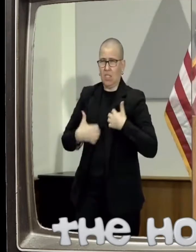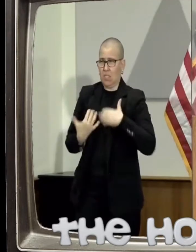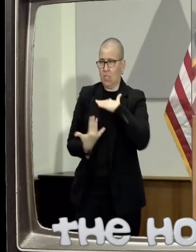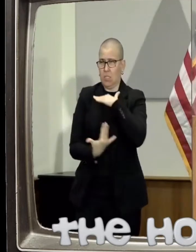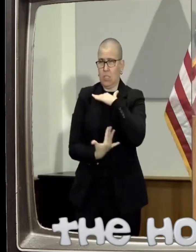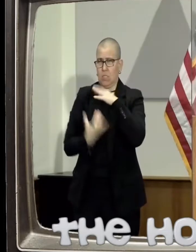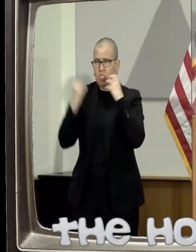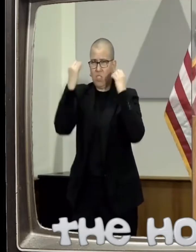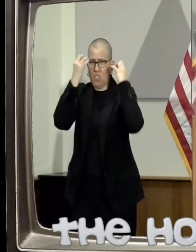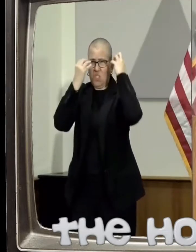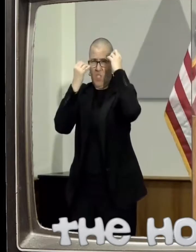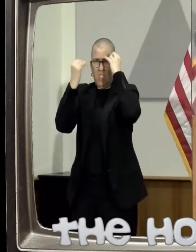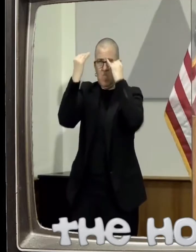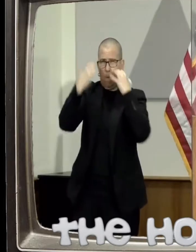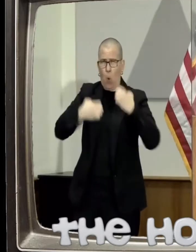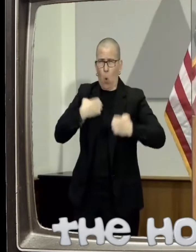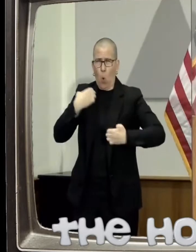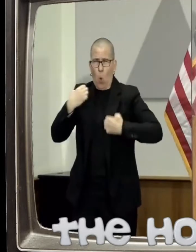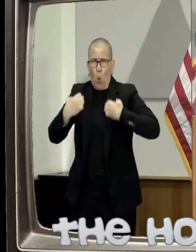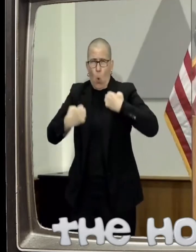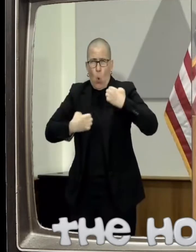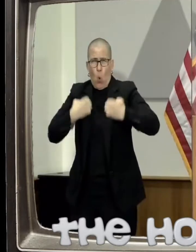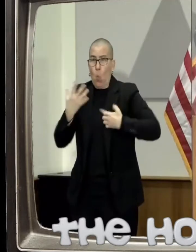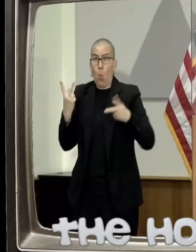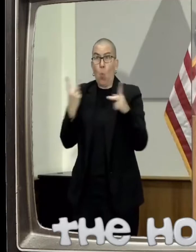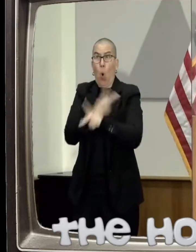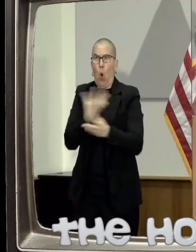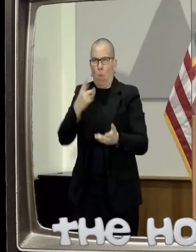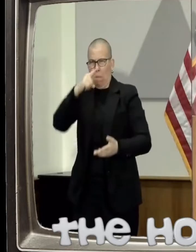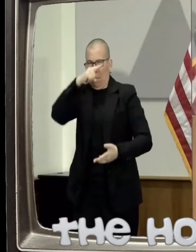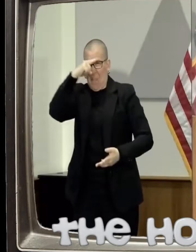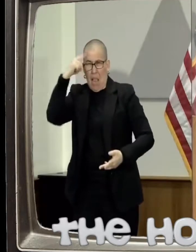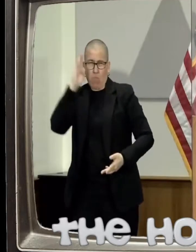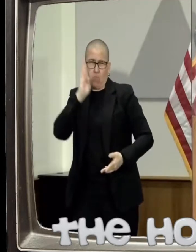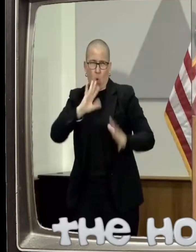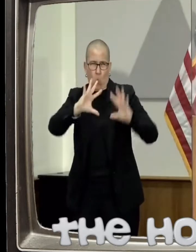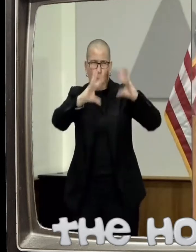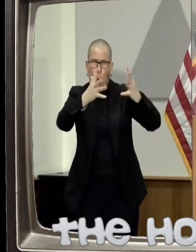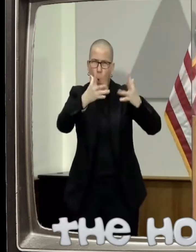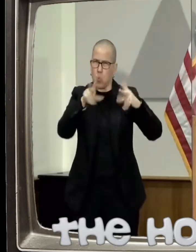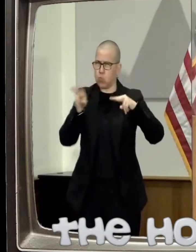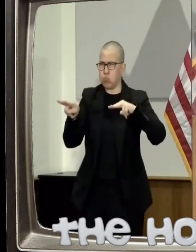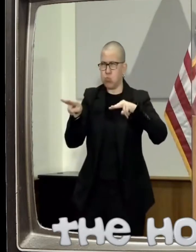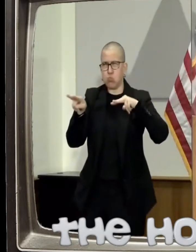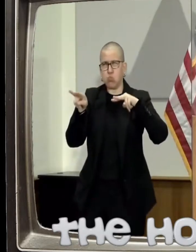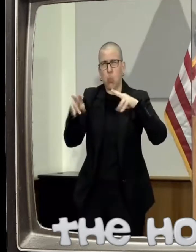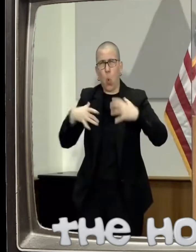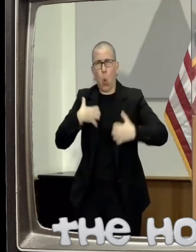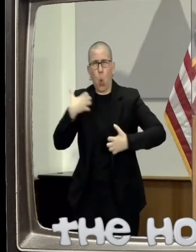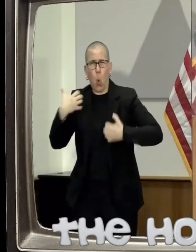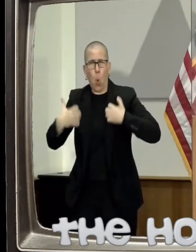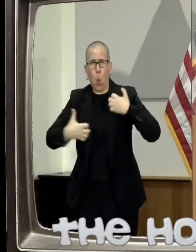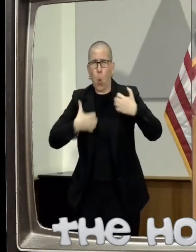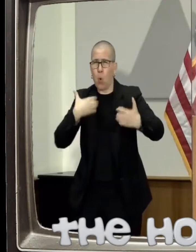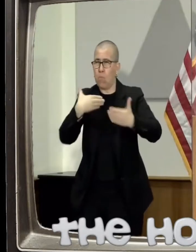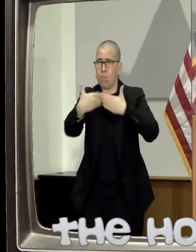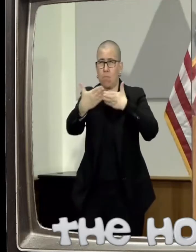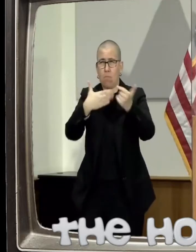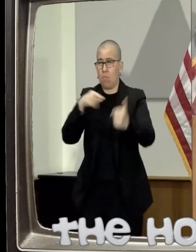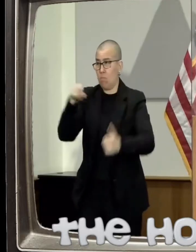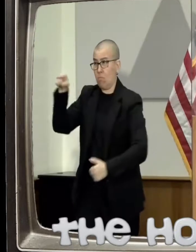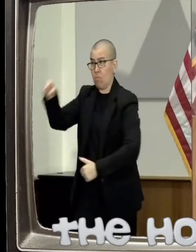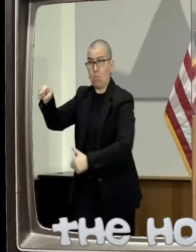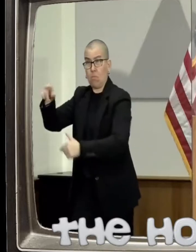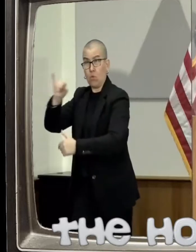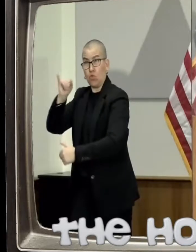felt by our Black and Brown communities. Regardless of the outcome of this trial, regardless